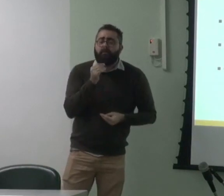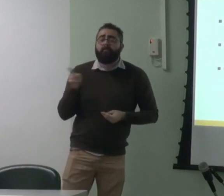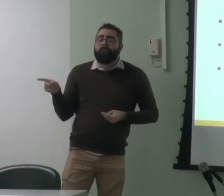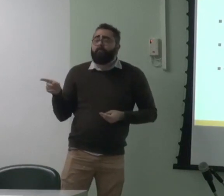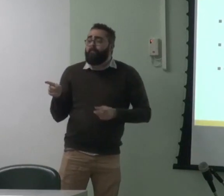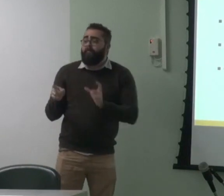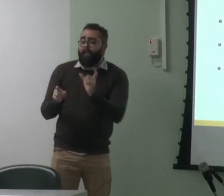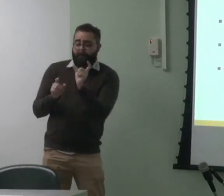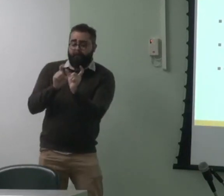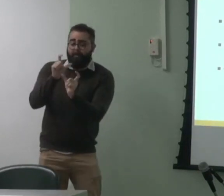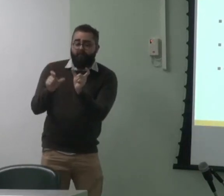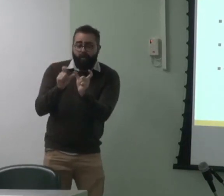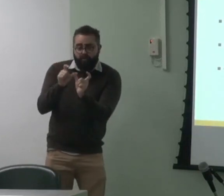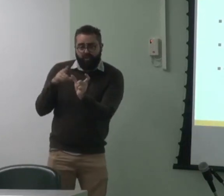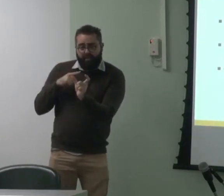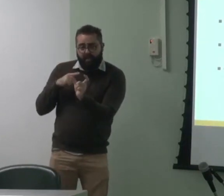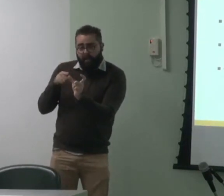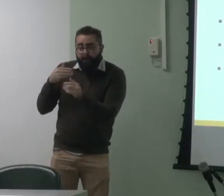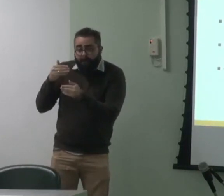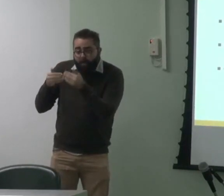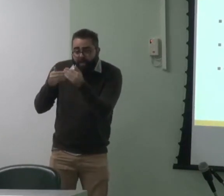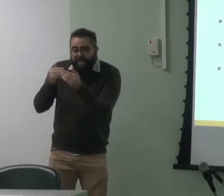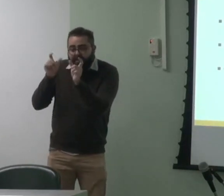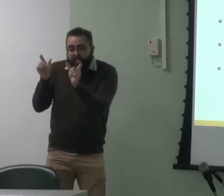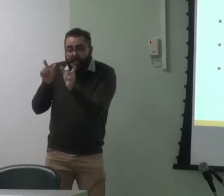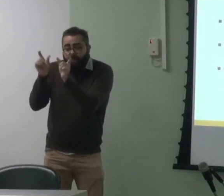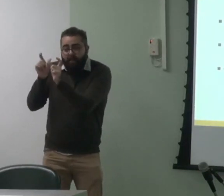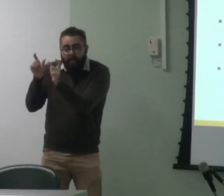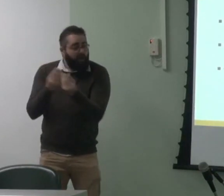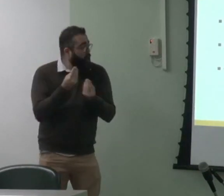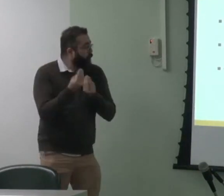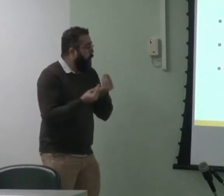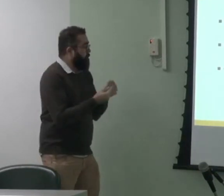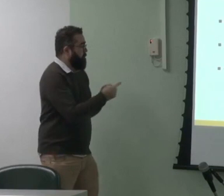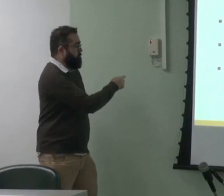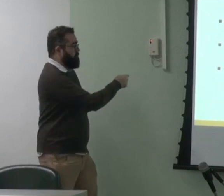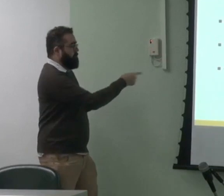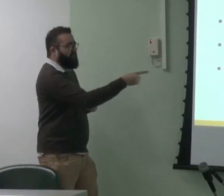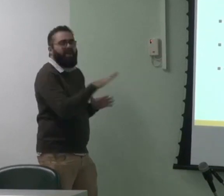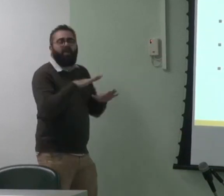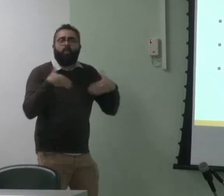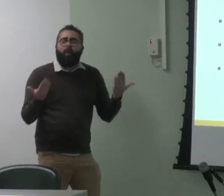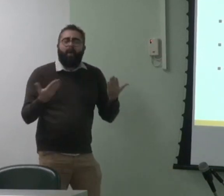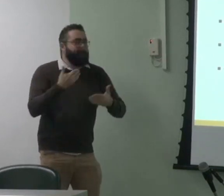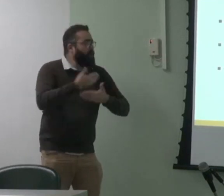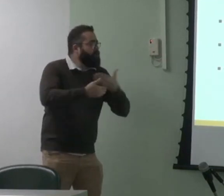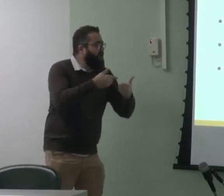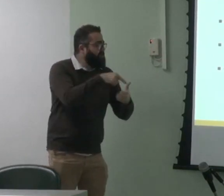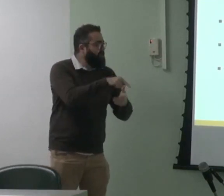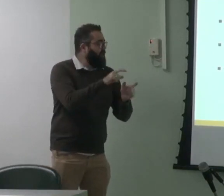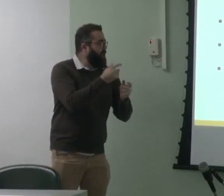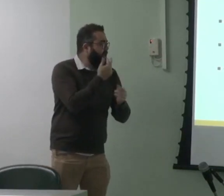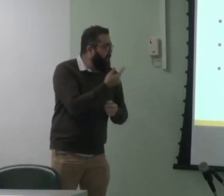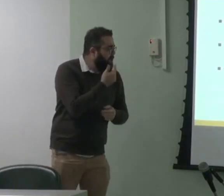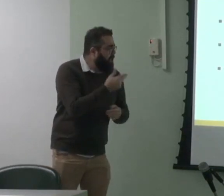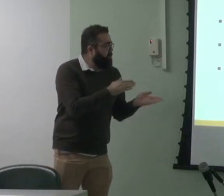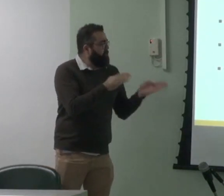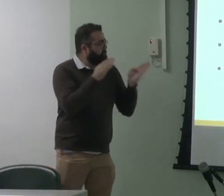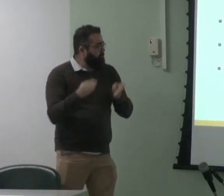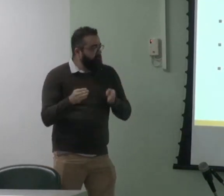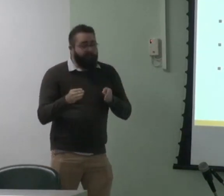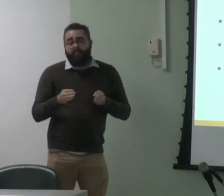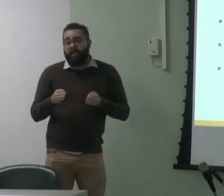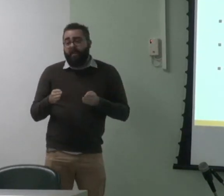the languages, which are prominent and which are rather peripheral, or what are the affixed inventories for particular derivational